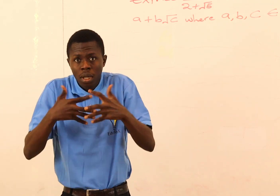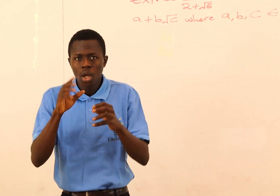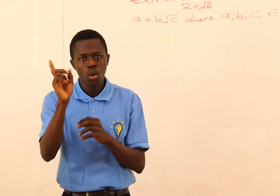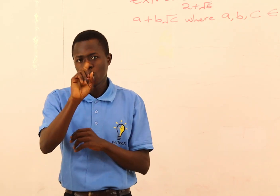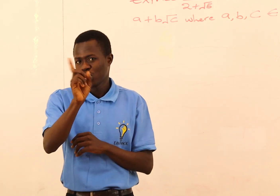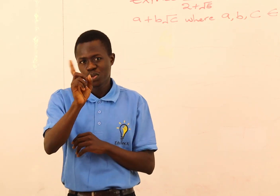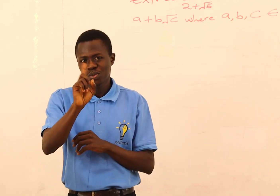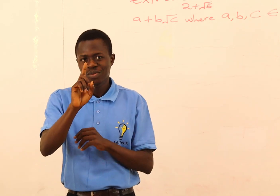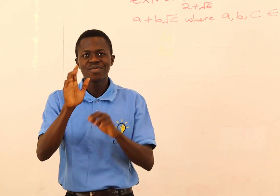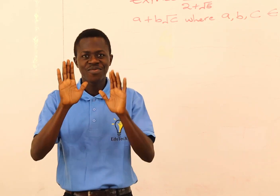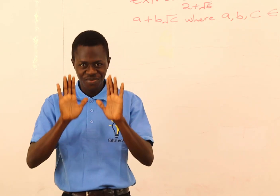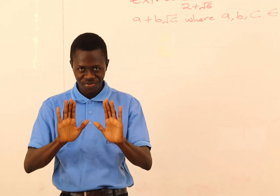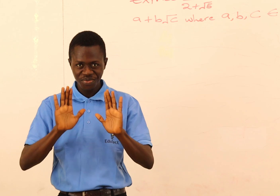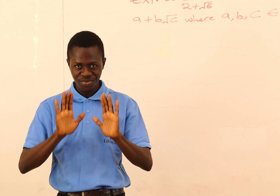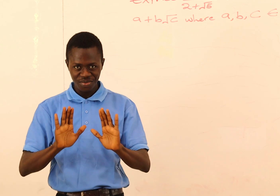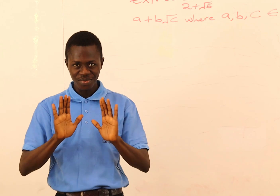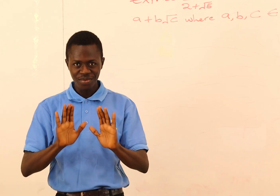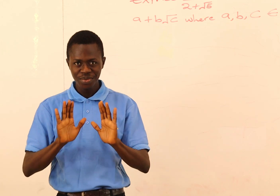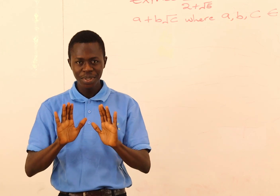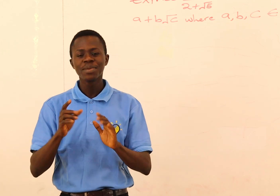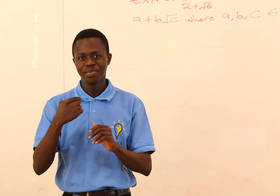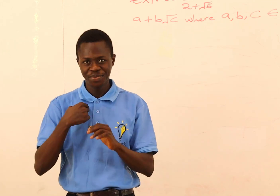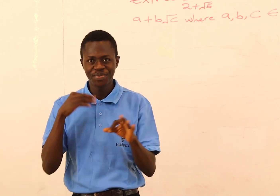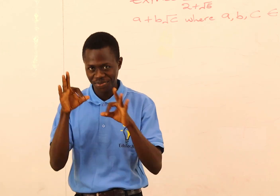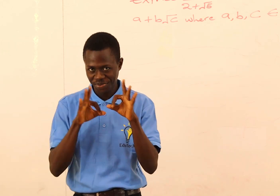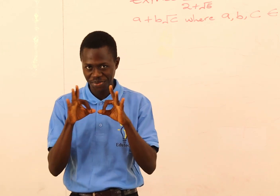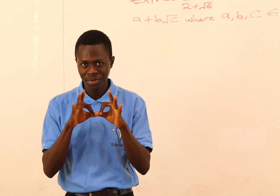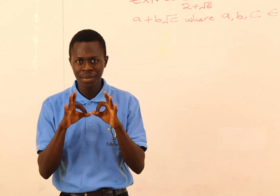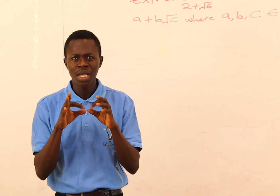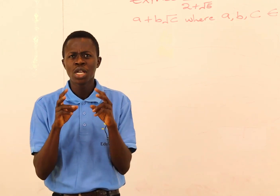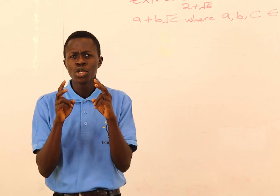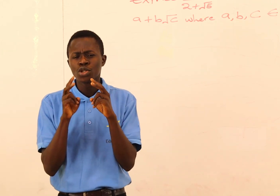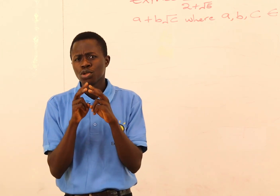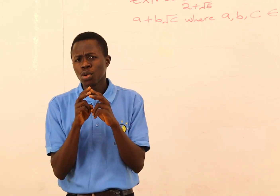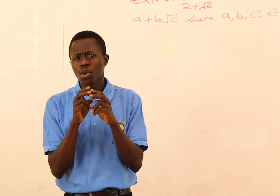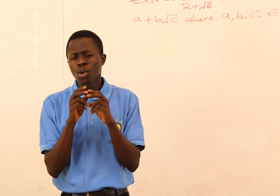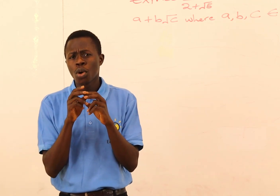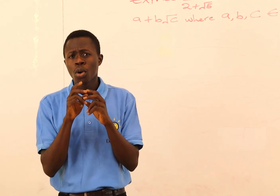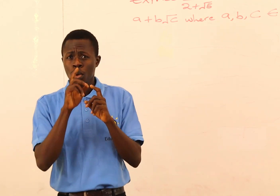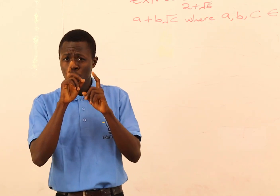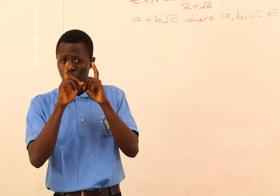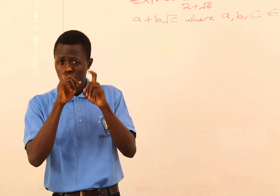examinations, do not be scared. Just follow us through this lesson and we'll explain.